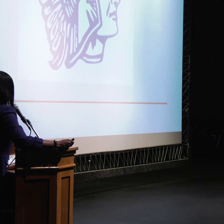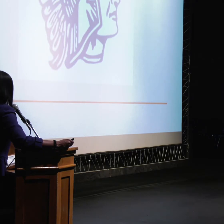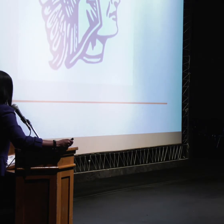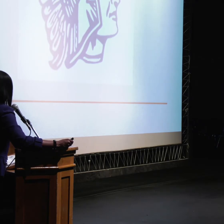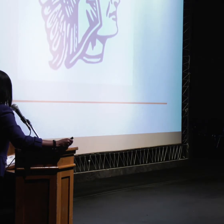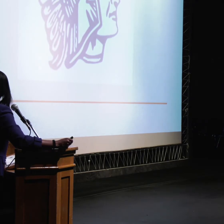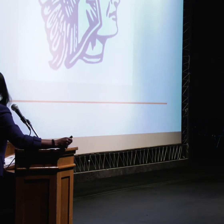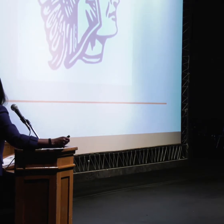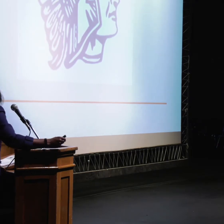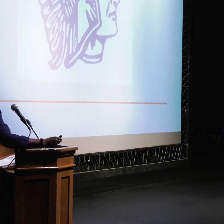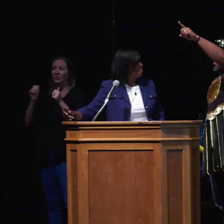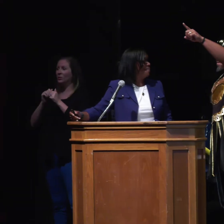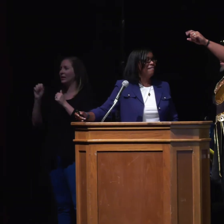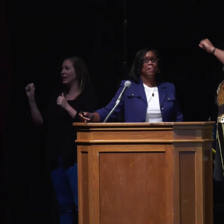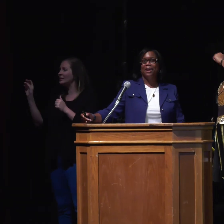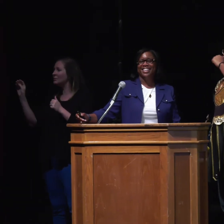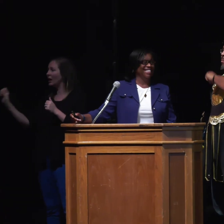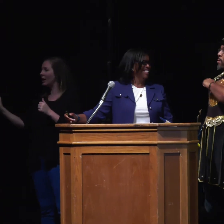Sandusky Middle School.